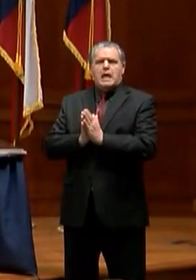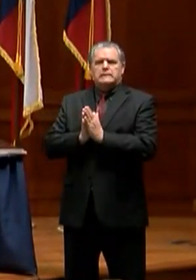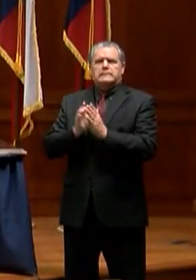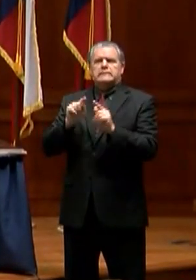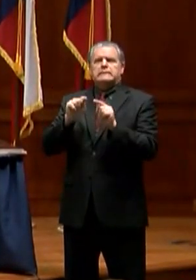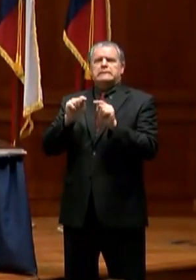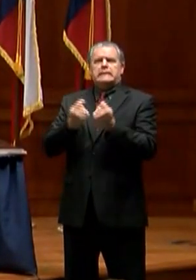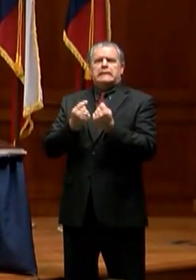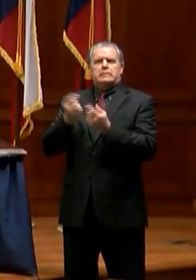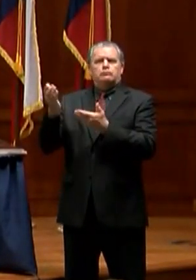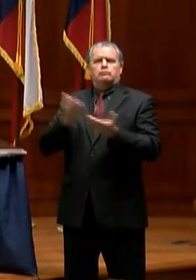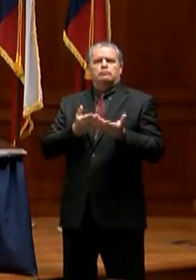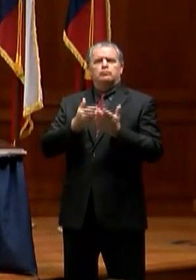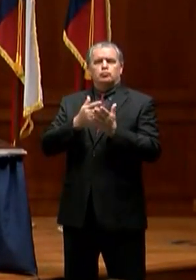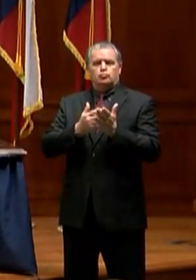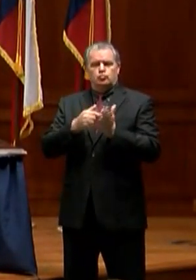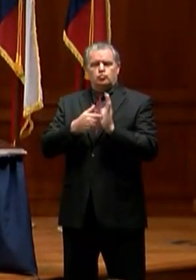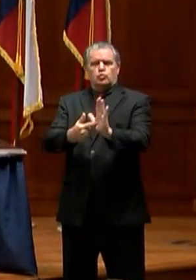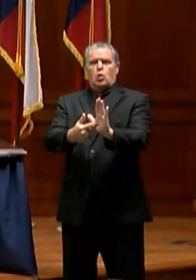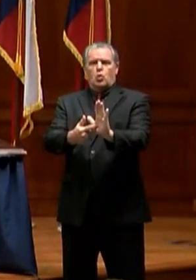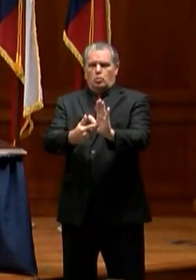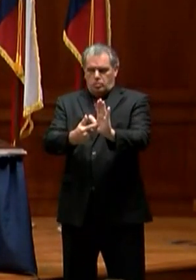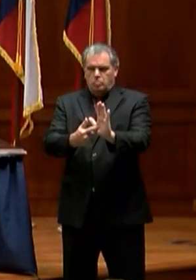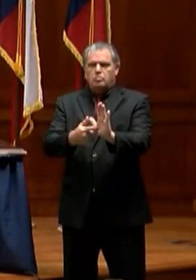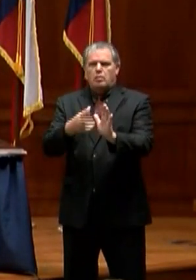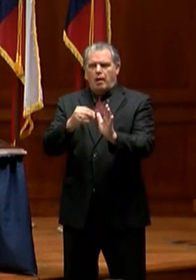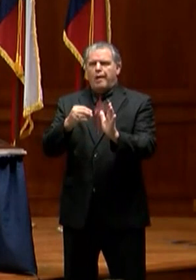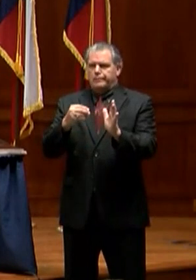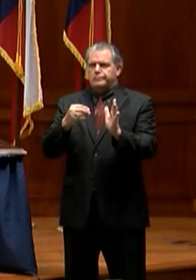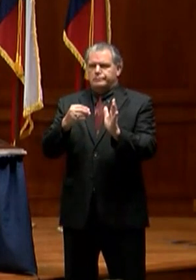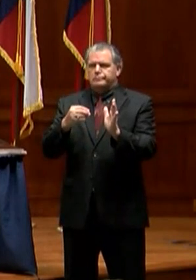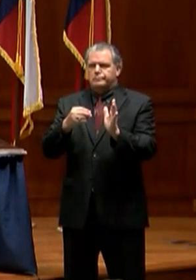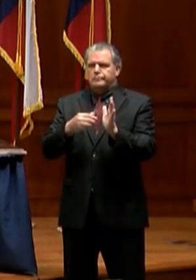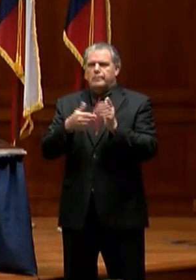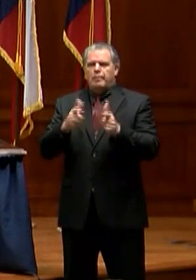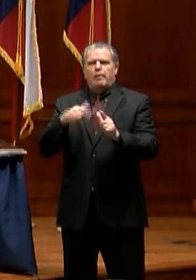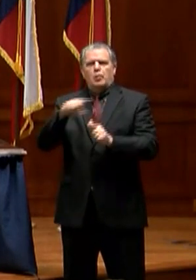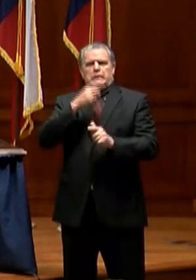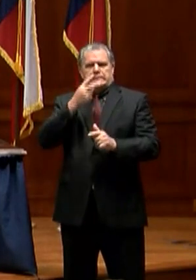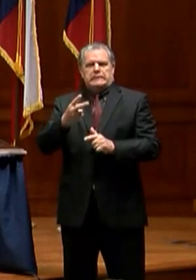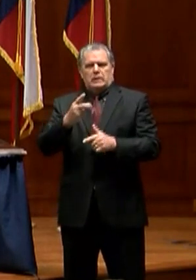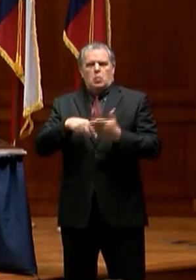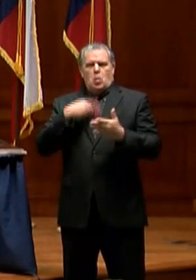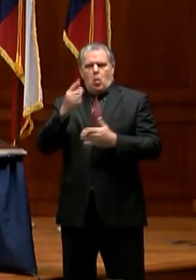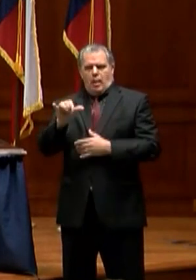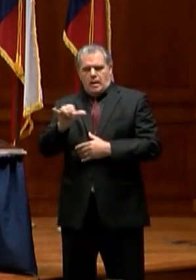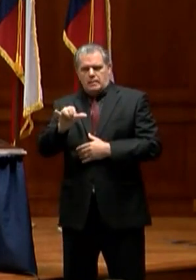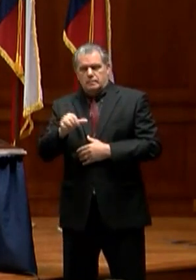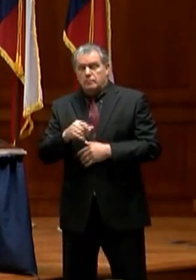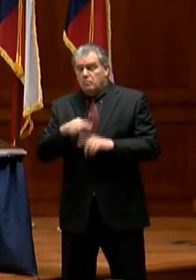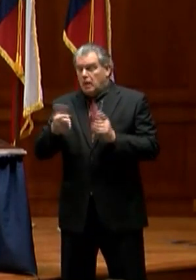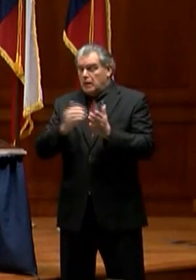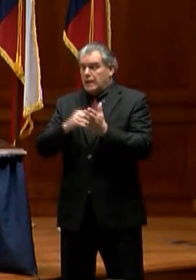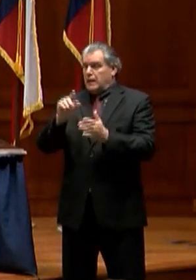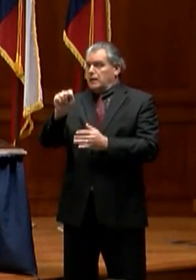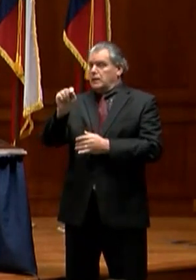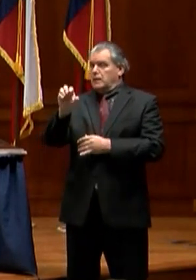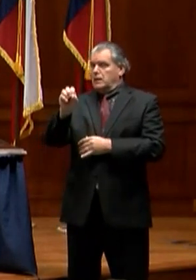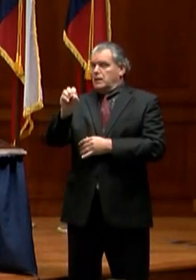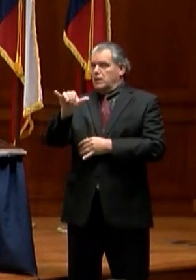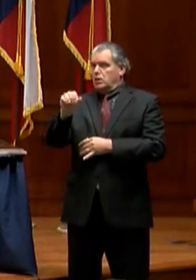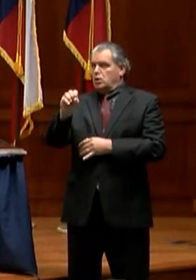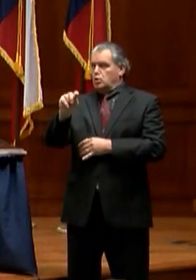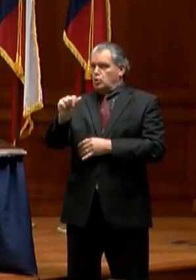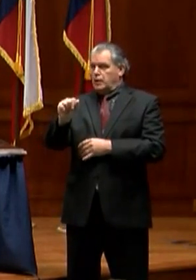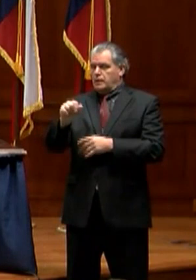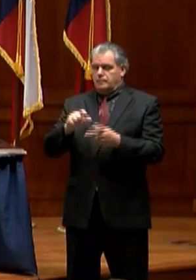available for pictures for you guys, and then we want to get them back into inventory and get them out the door as soon as possible. But, Governor, to reiterate, Toyota and Ray is working together